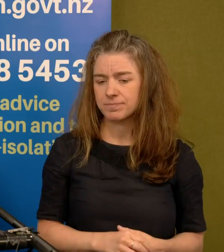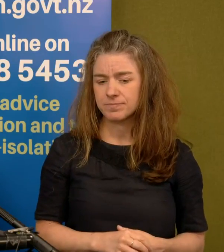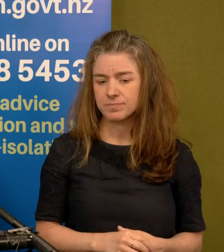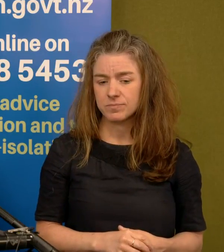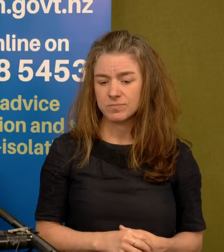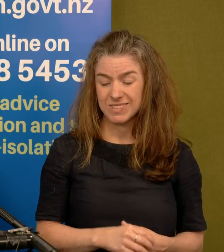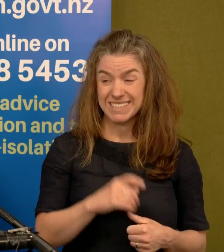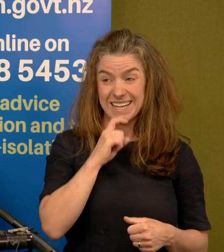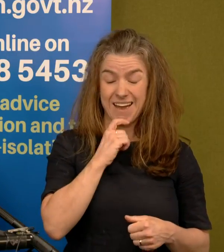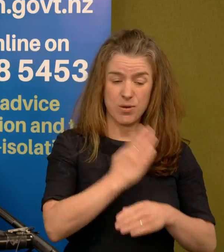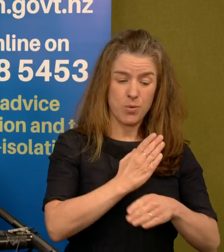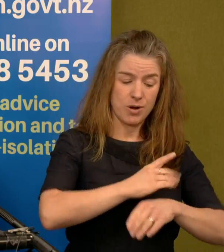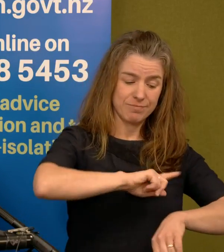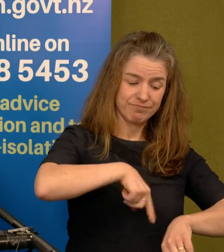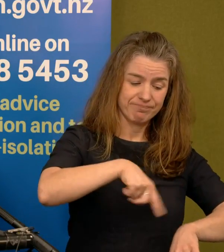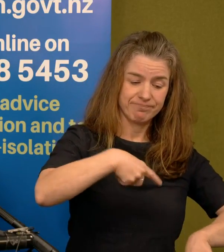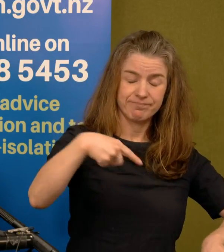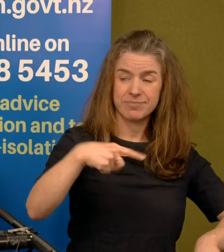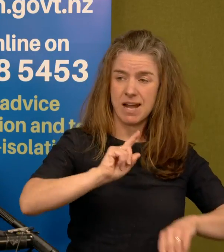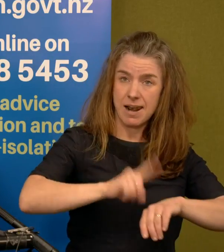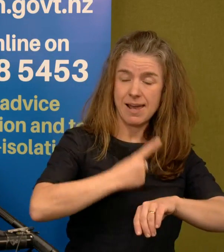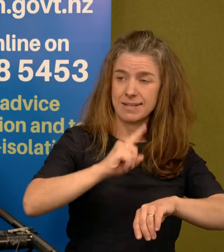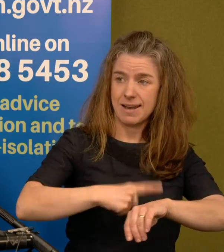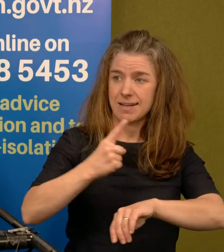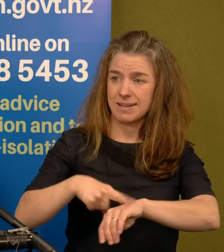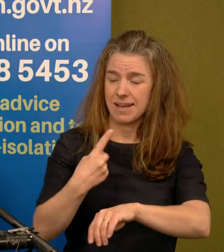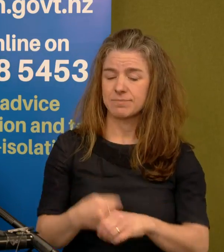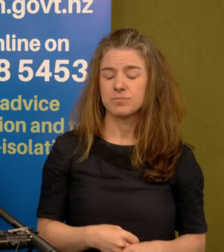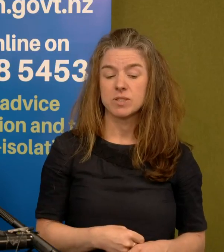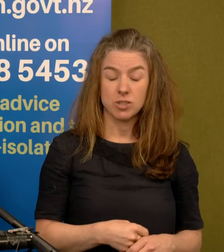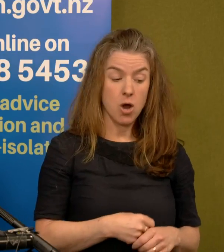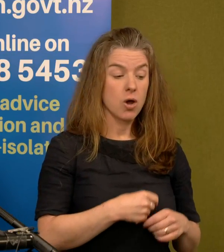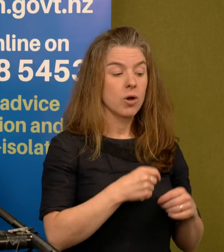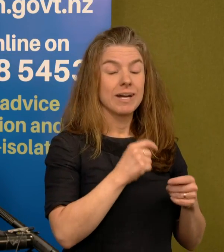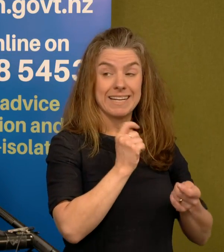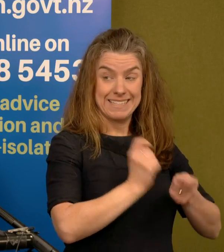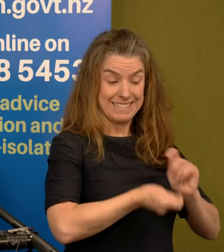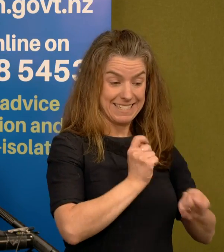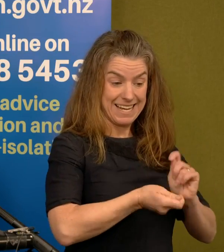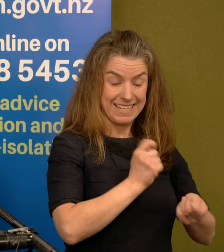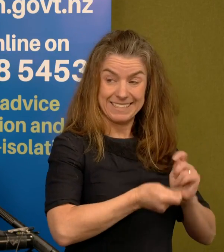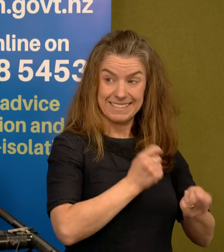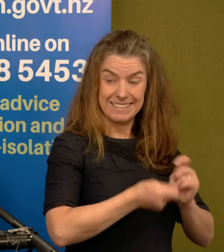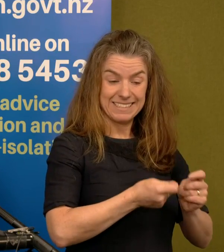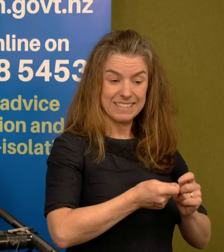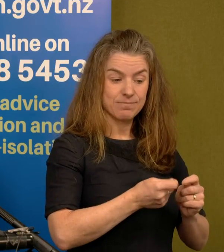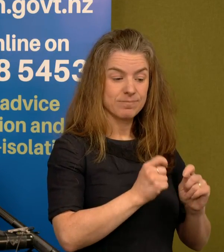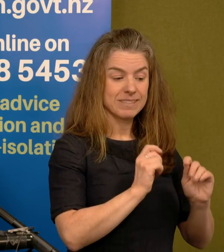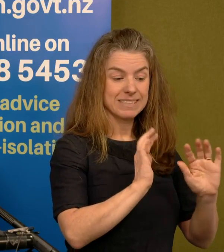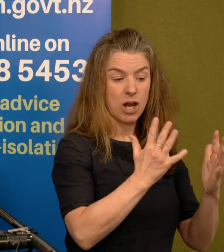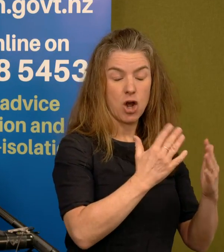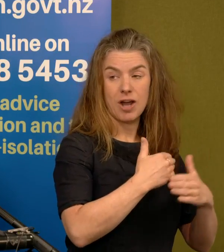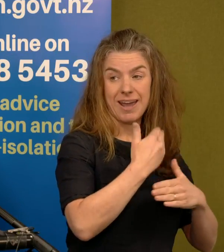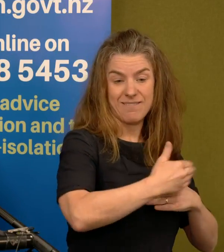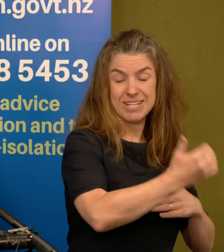staff here till quite late and talking with the regional public health staff. So they run the laboratory tests in each lab at about 10 o'clock each day. It takes